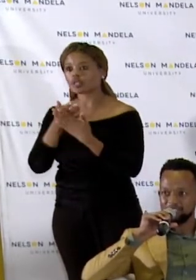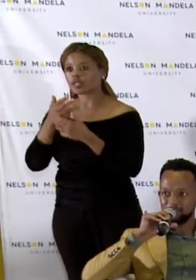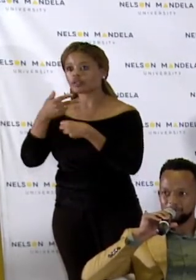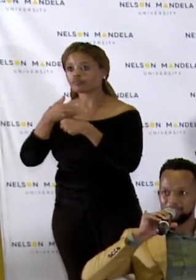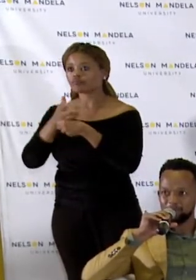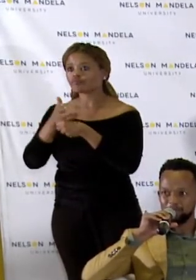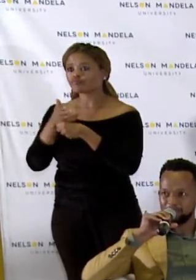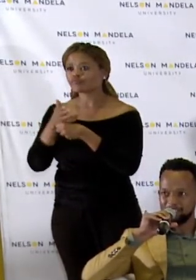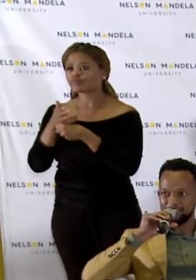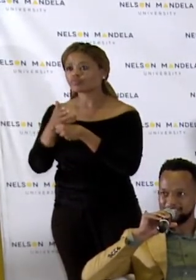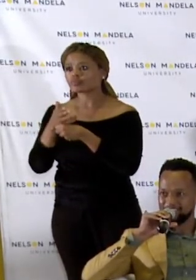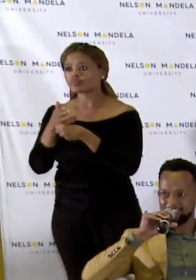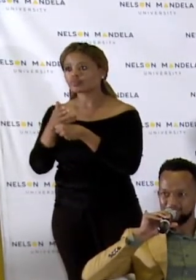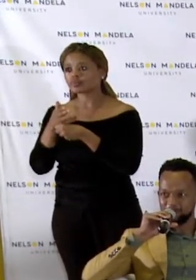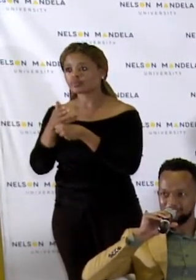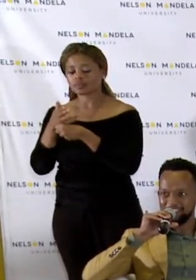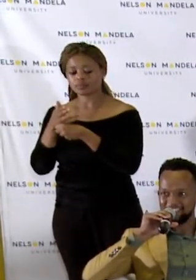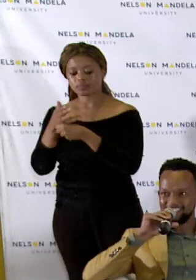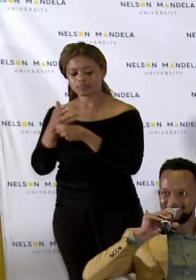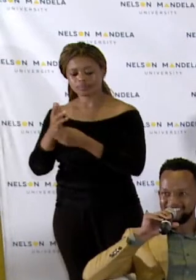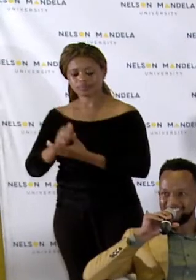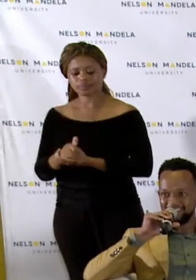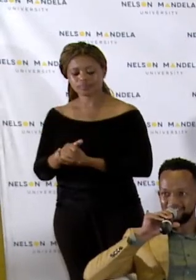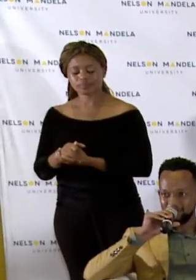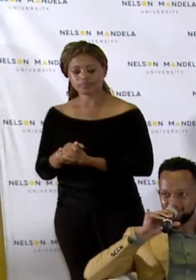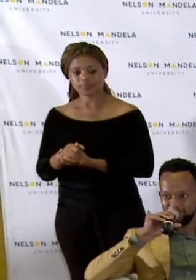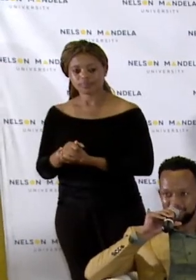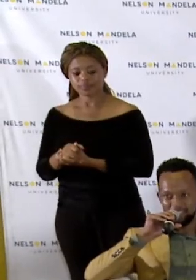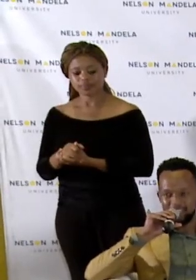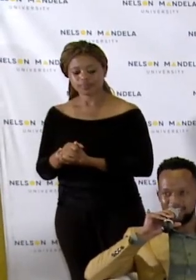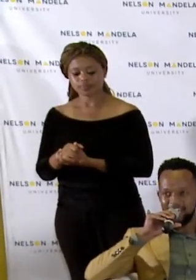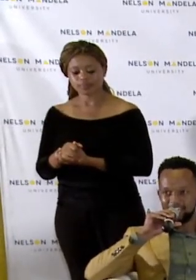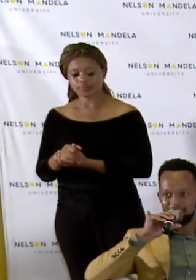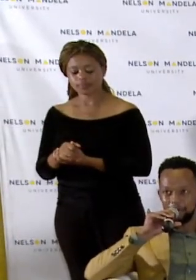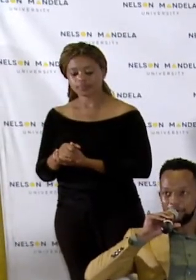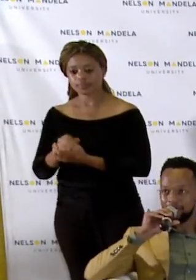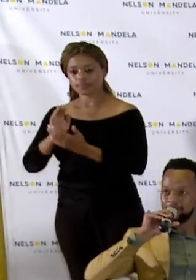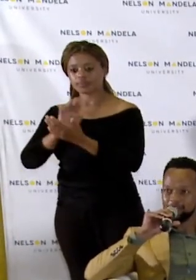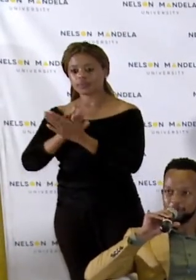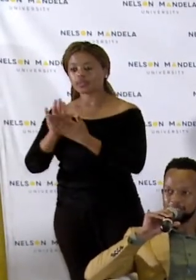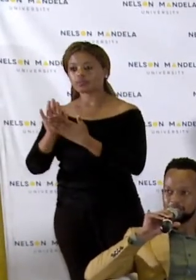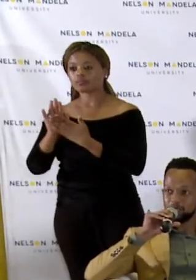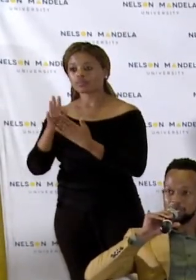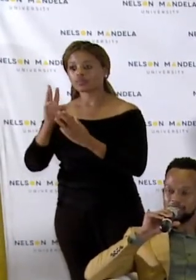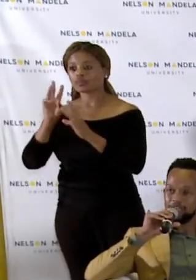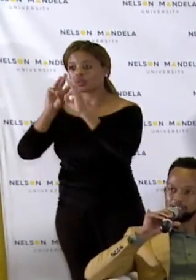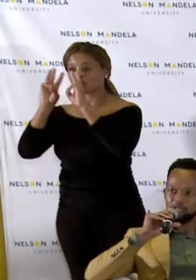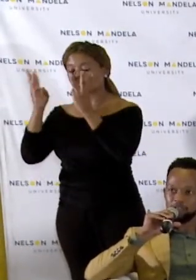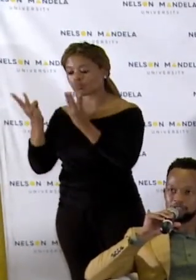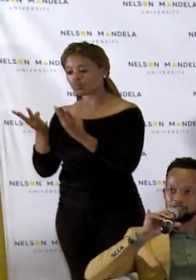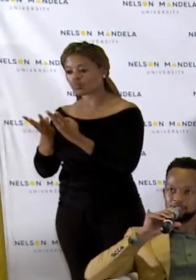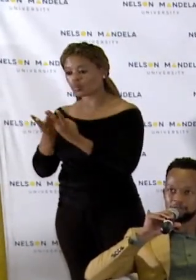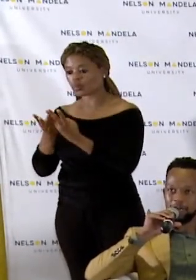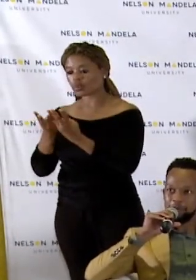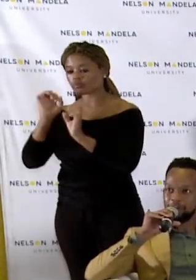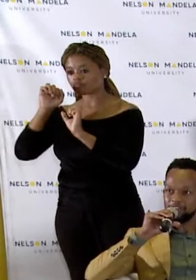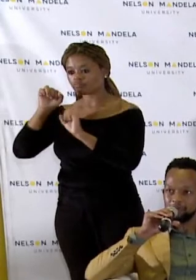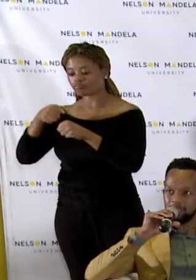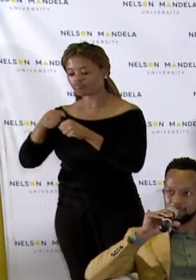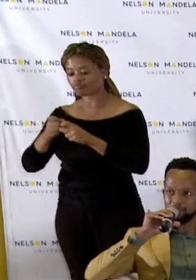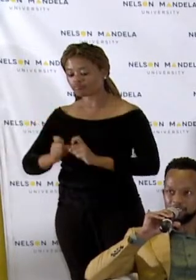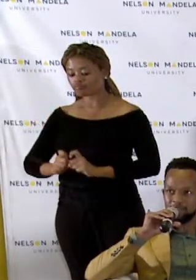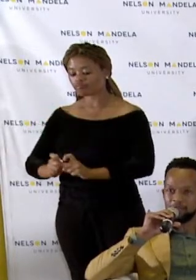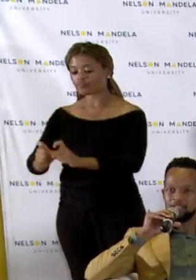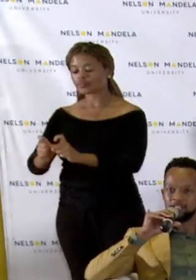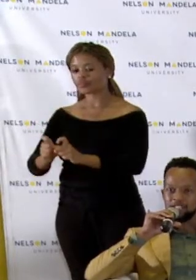people dancing to piano music. Is it just me? Yeah, we do, right? And apparently the world is really catching on to this